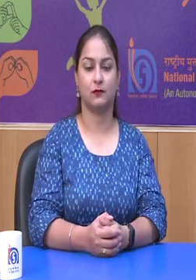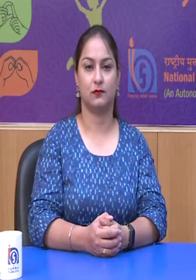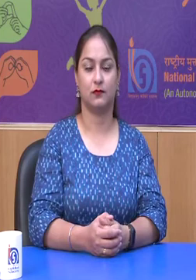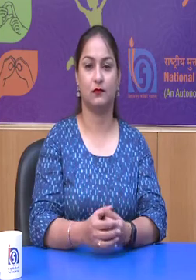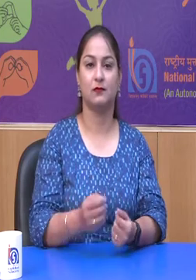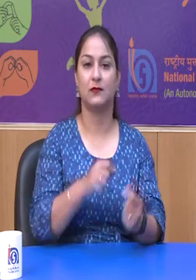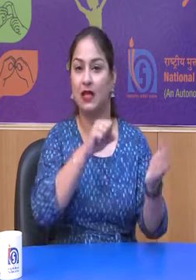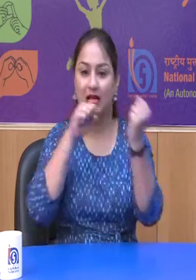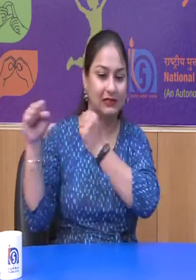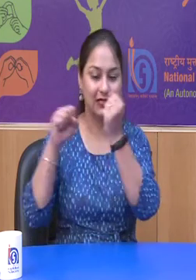sugarcane